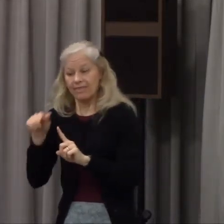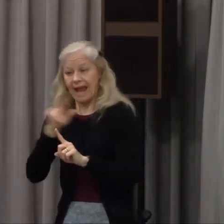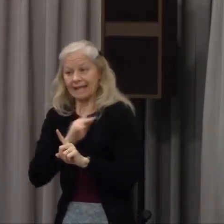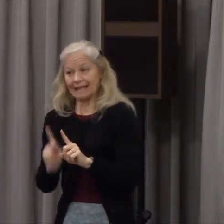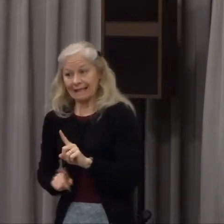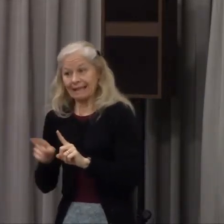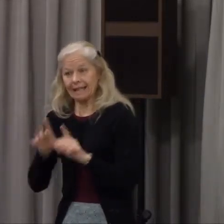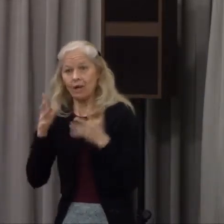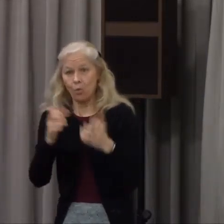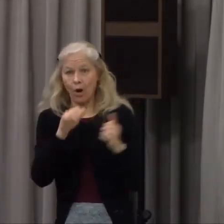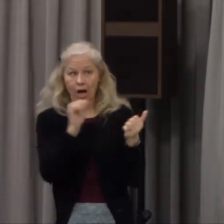Balaam,